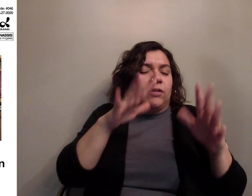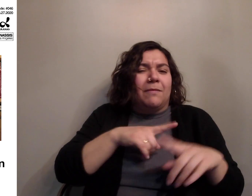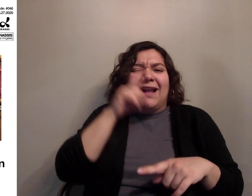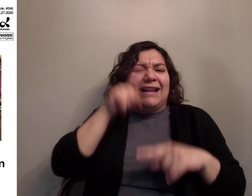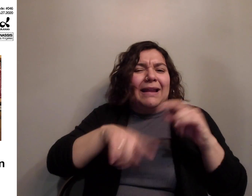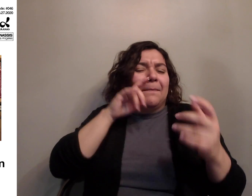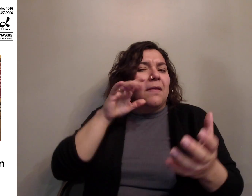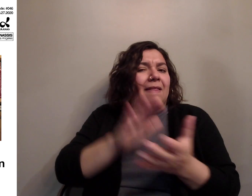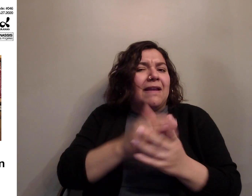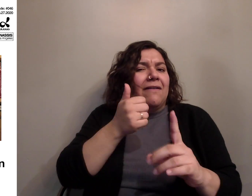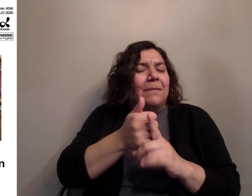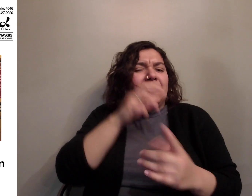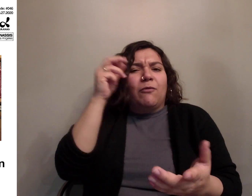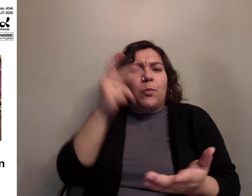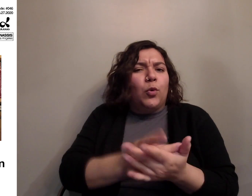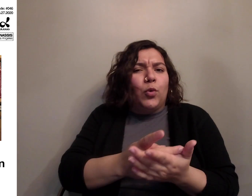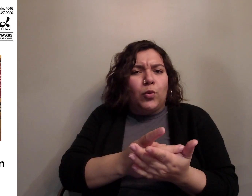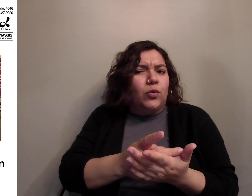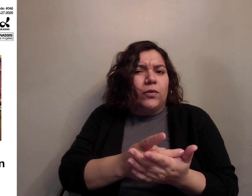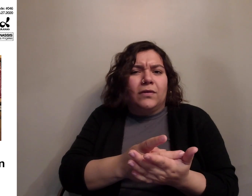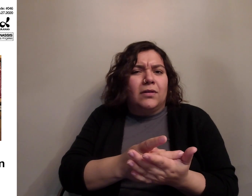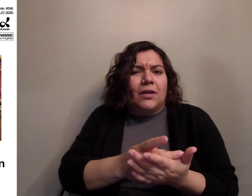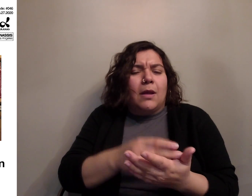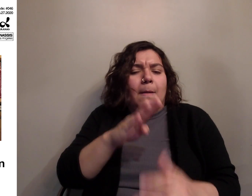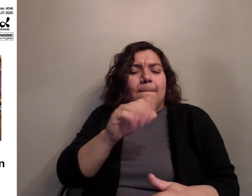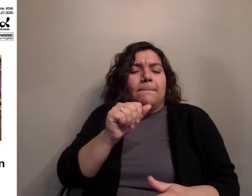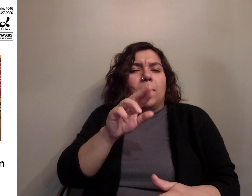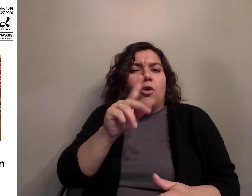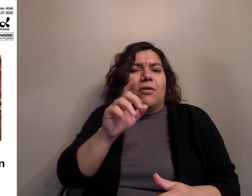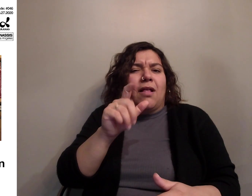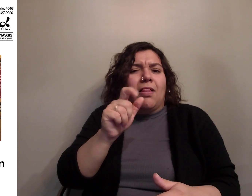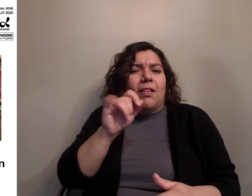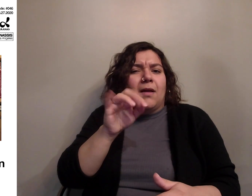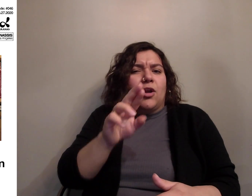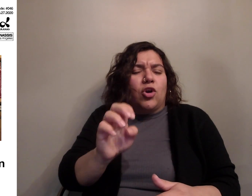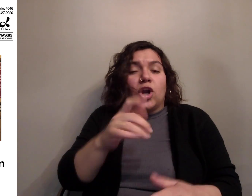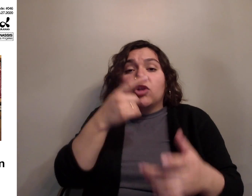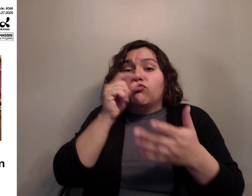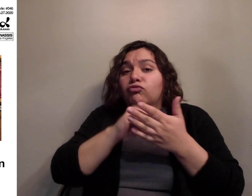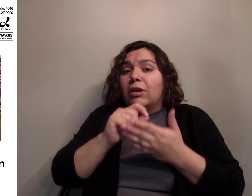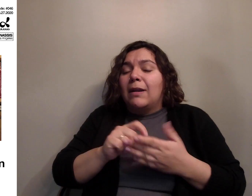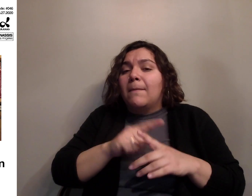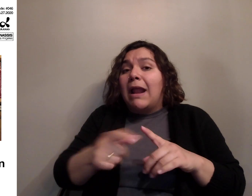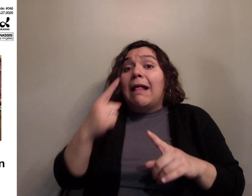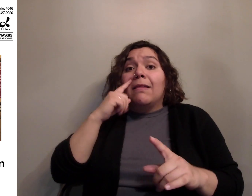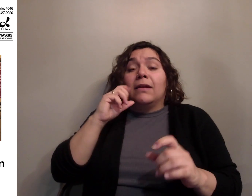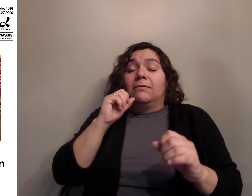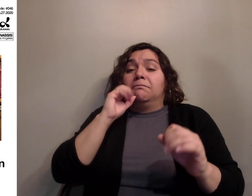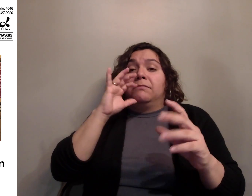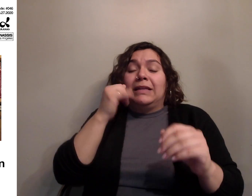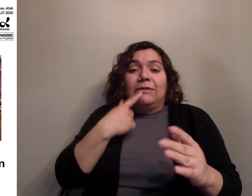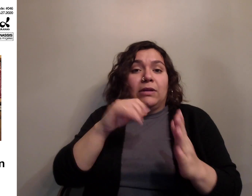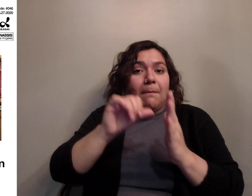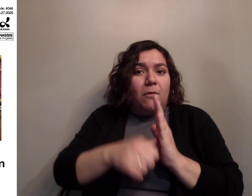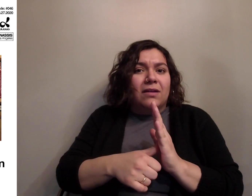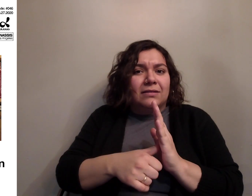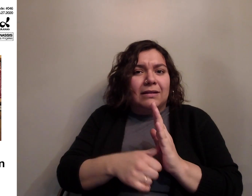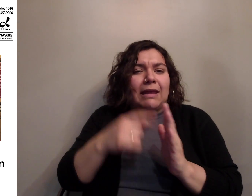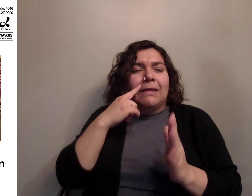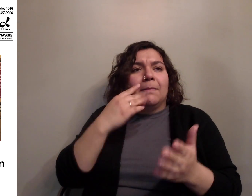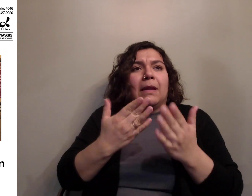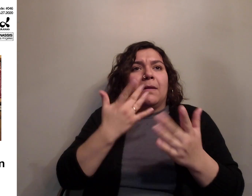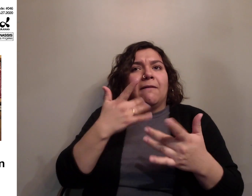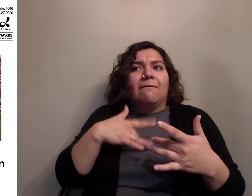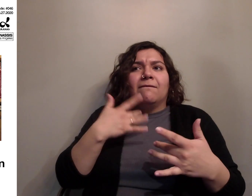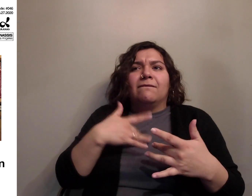And I can't honestly believe that he approved of what Baudelaire had written. But I think what so impressed